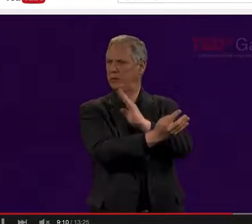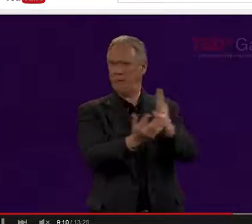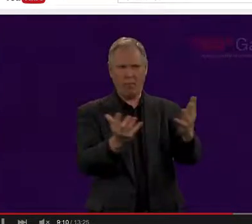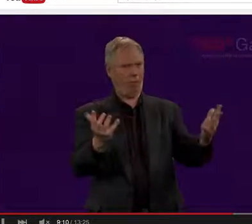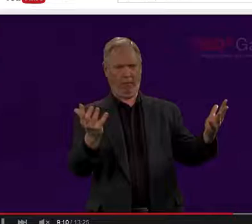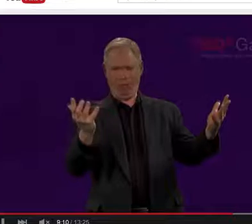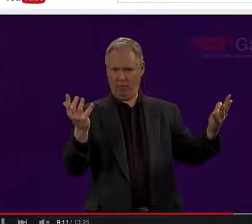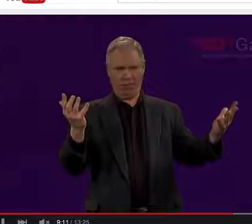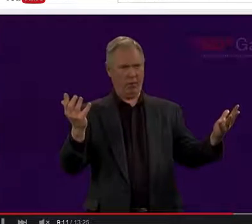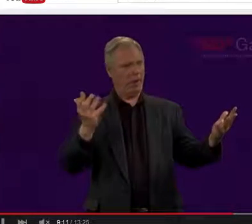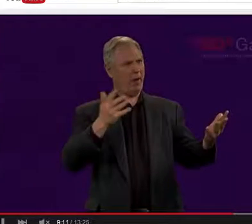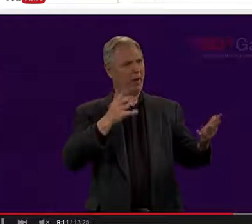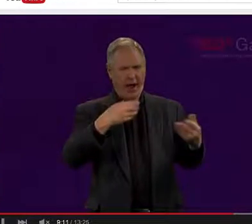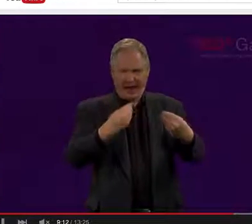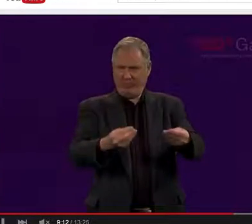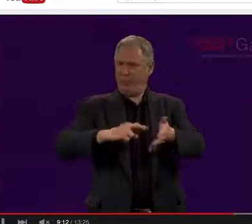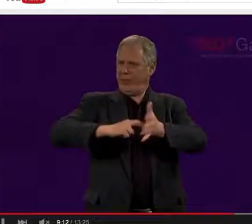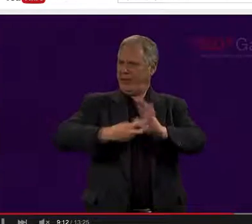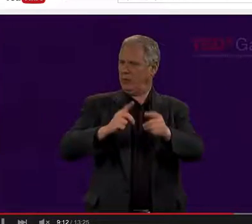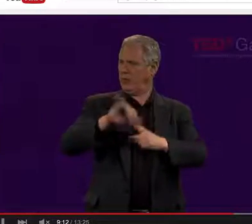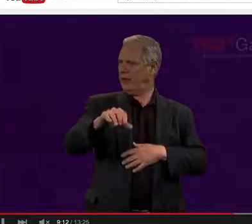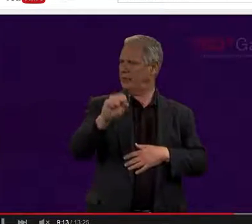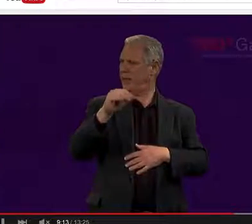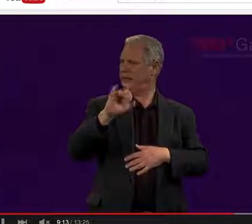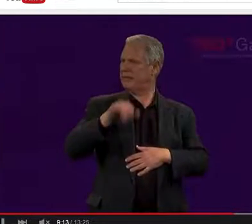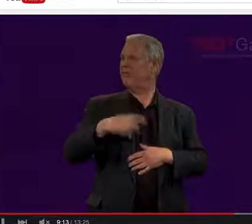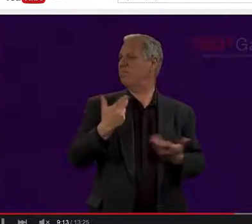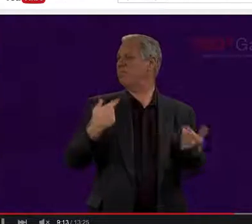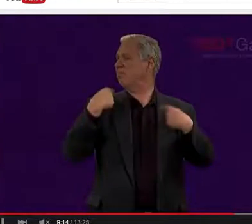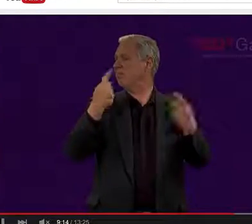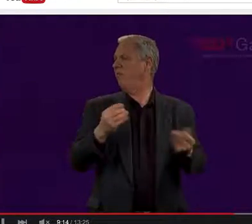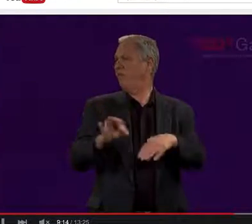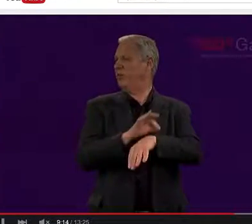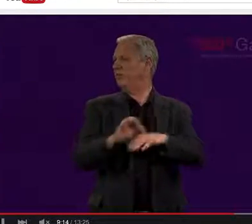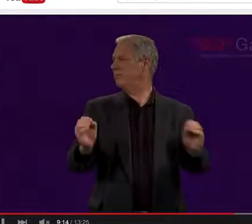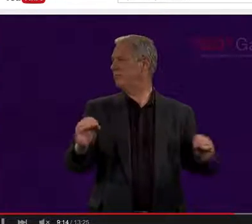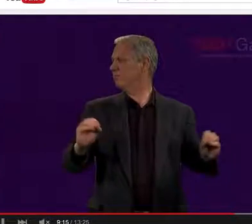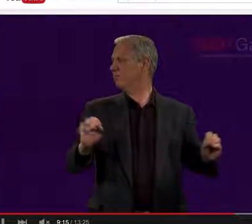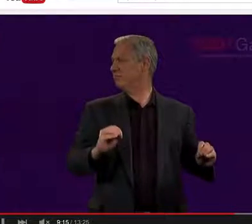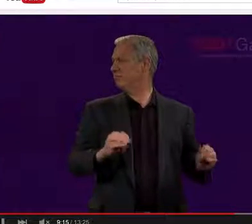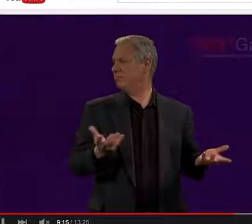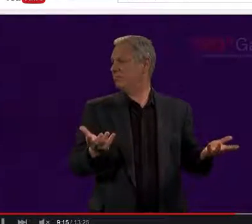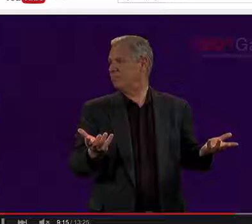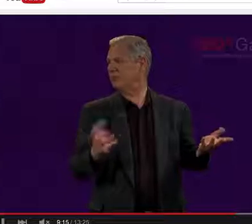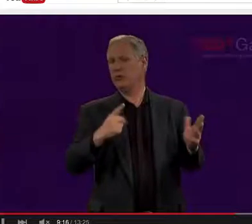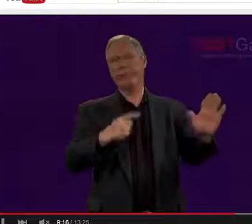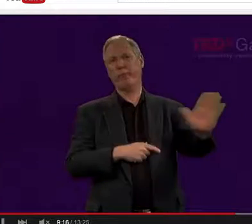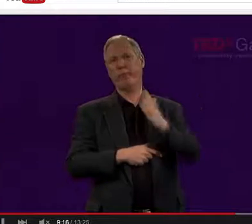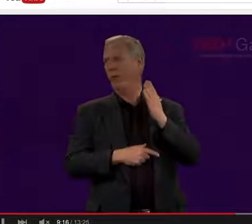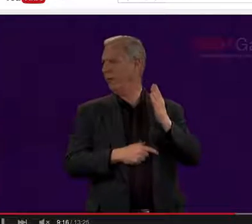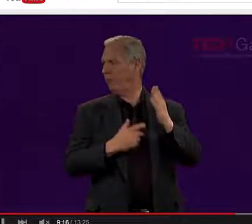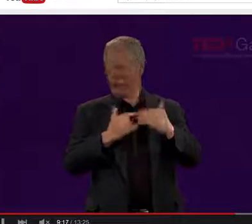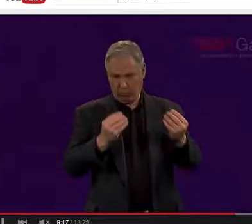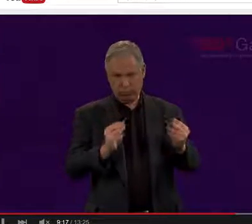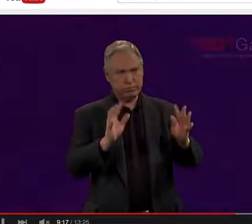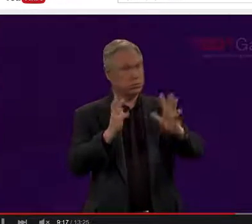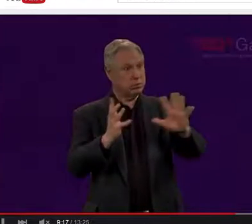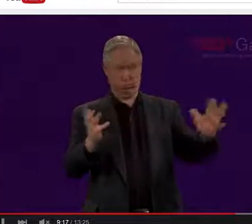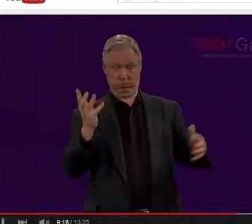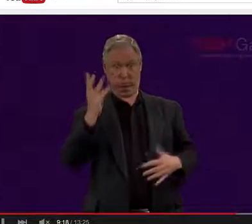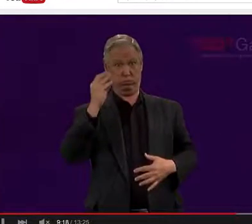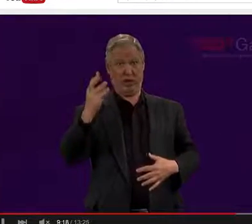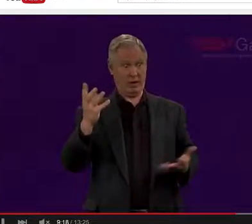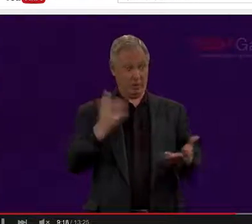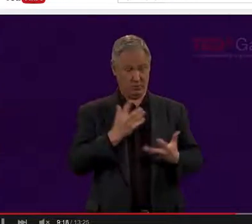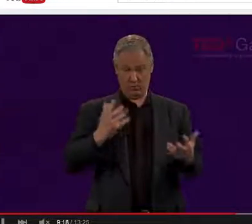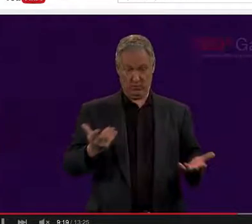And made it nice and circular, meaning that the lights will can fix everything,